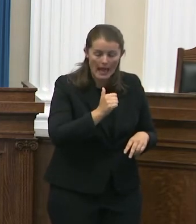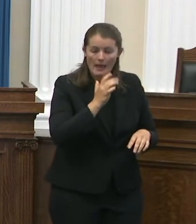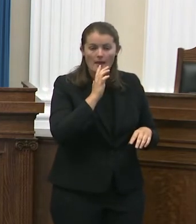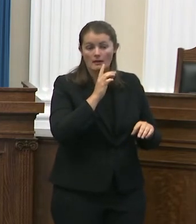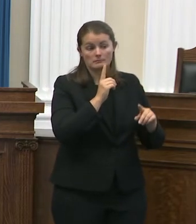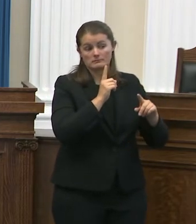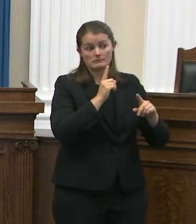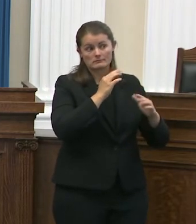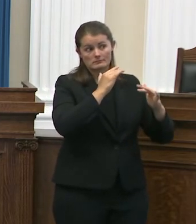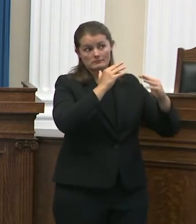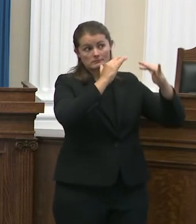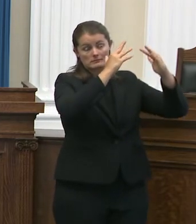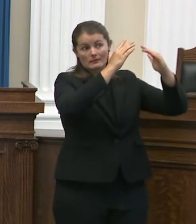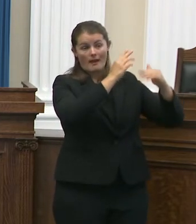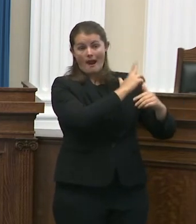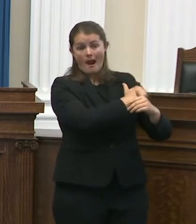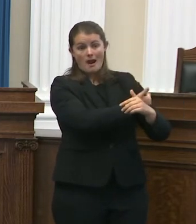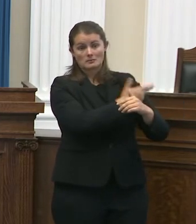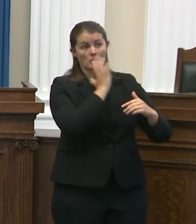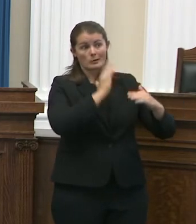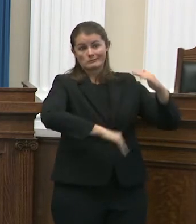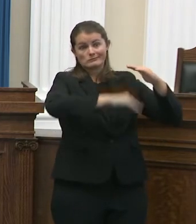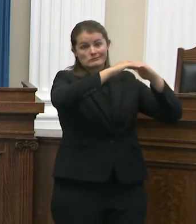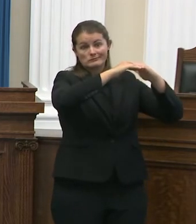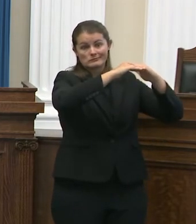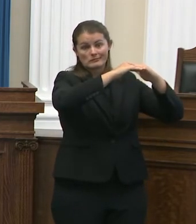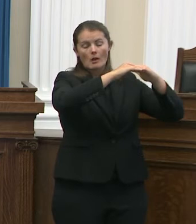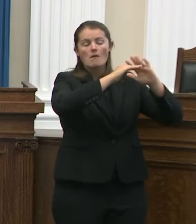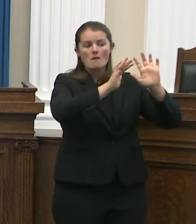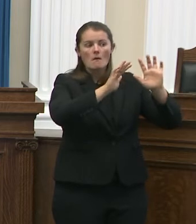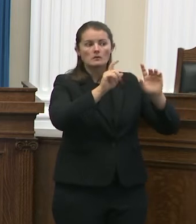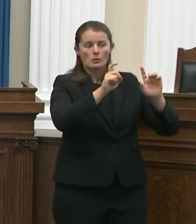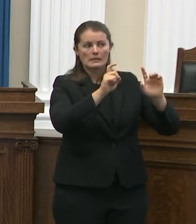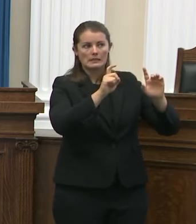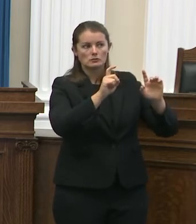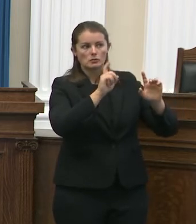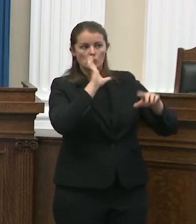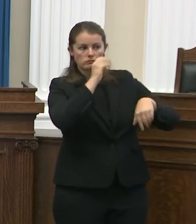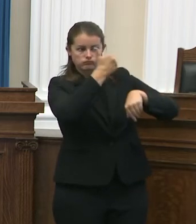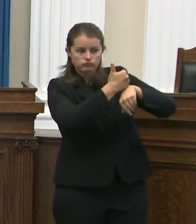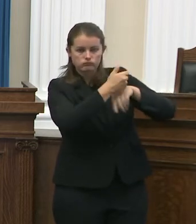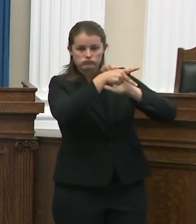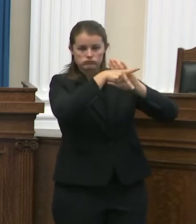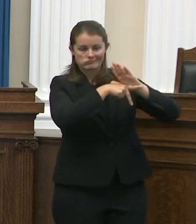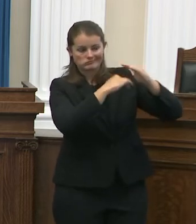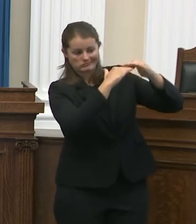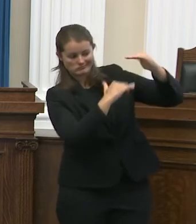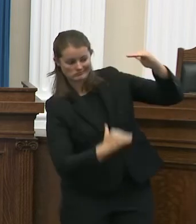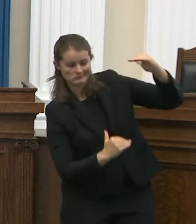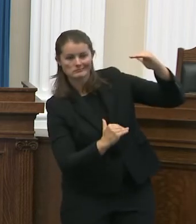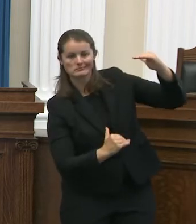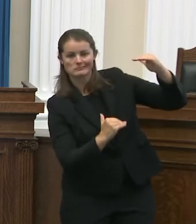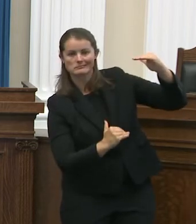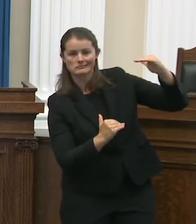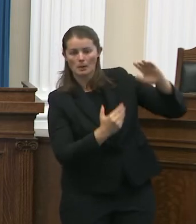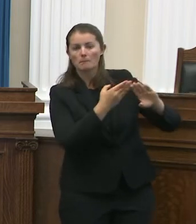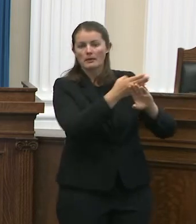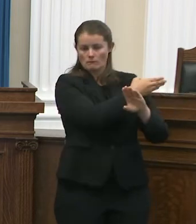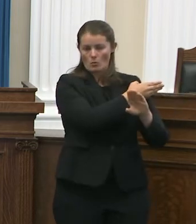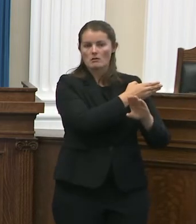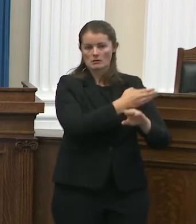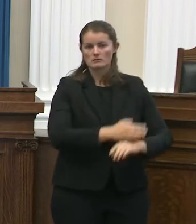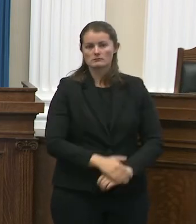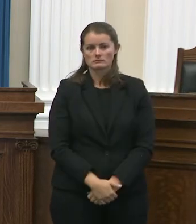have to implement procedures before you get to that part, because there's going to be a lag period to get there. So that led to the